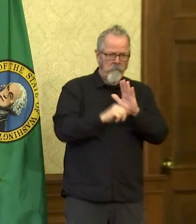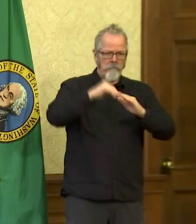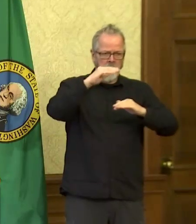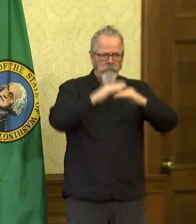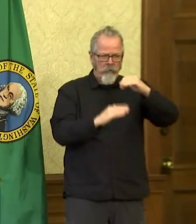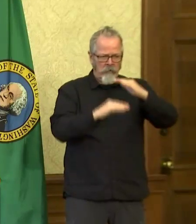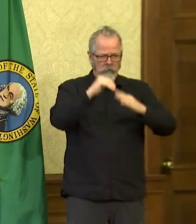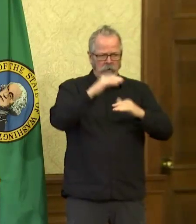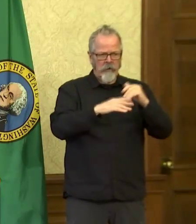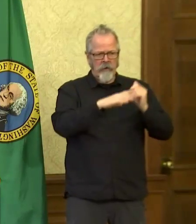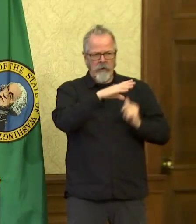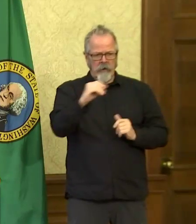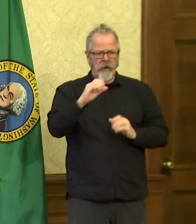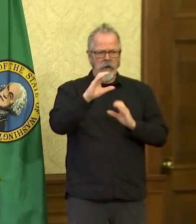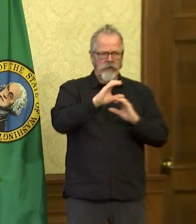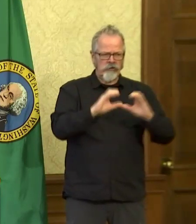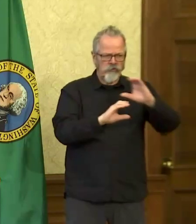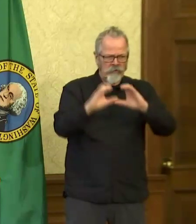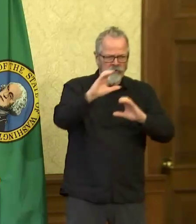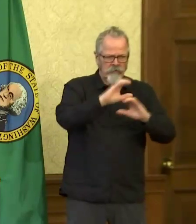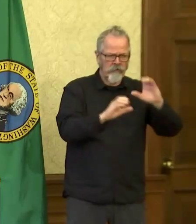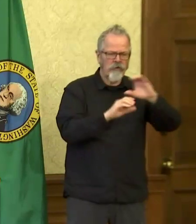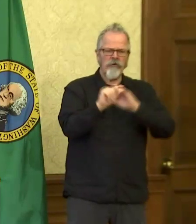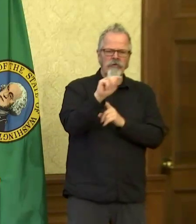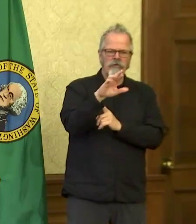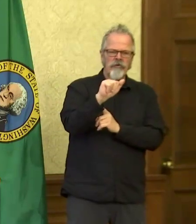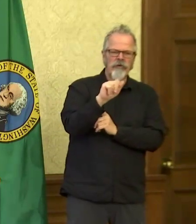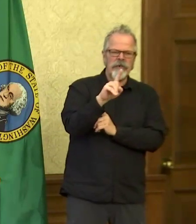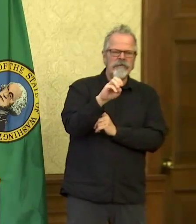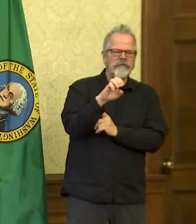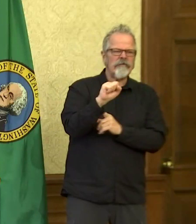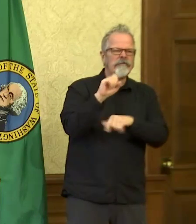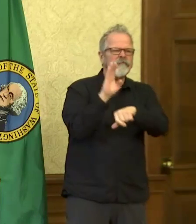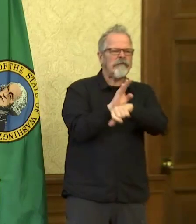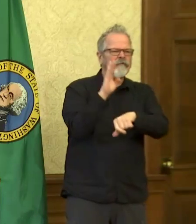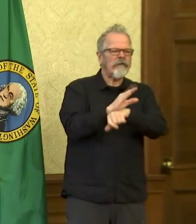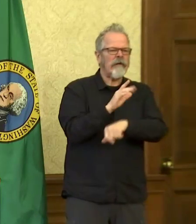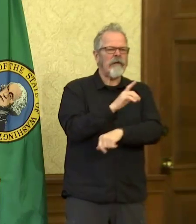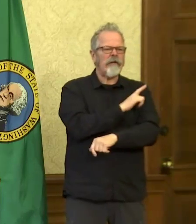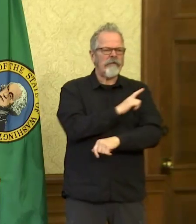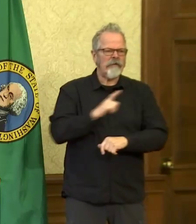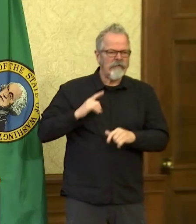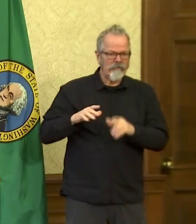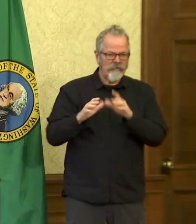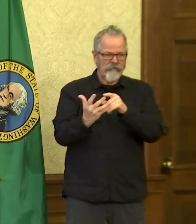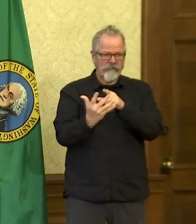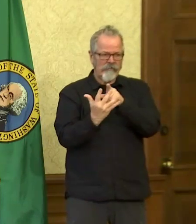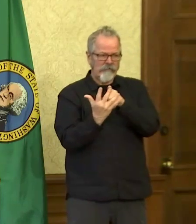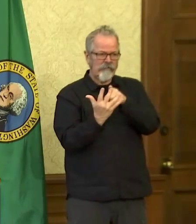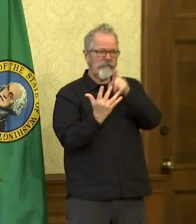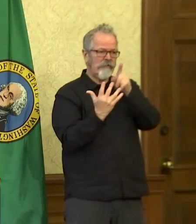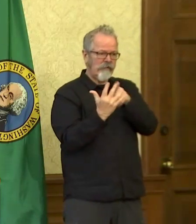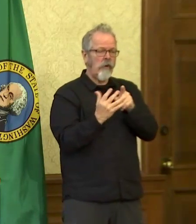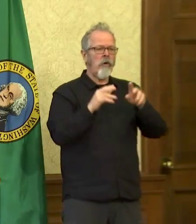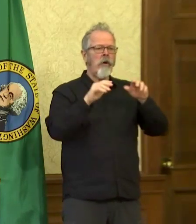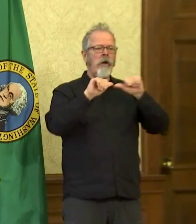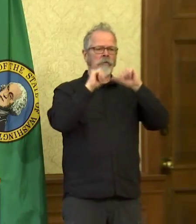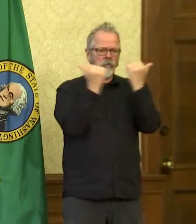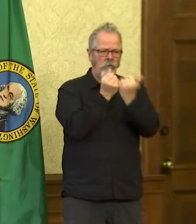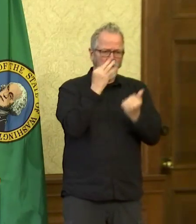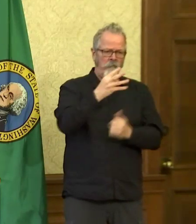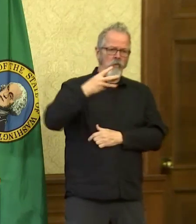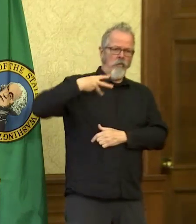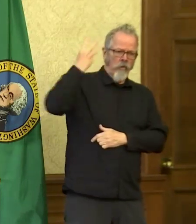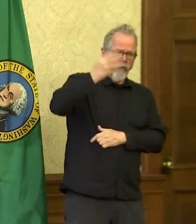the International Union of Operating Engineers, Local 302. Dave DeHaan, Executive Vice President of the Associated